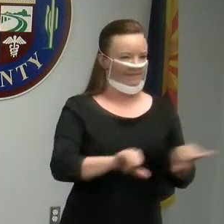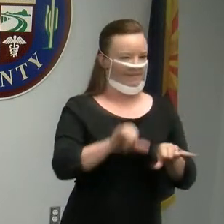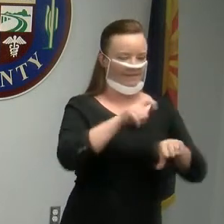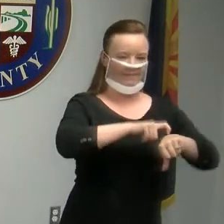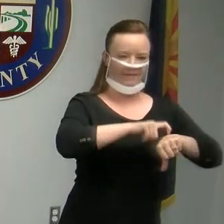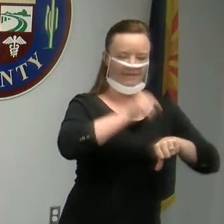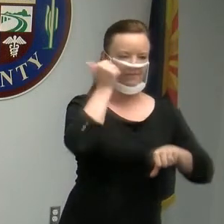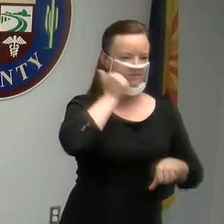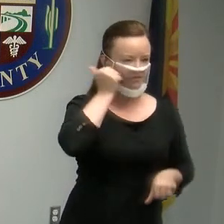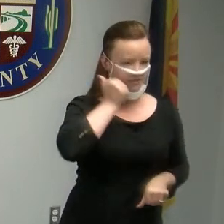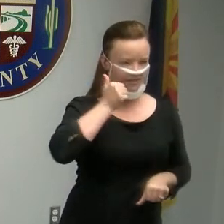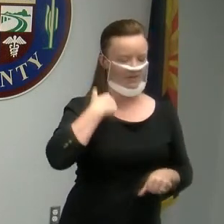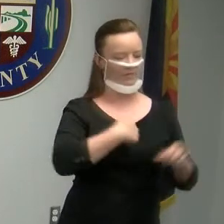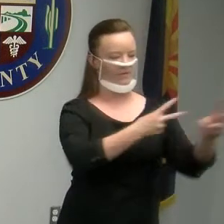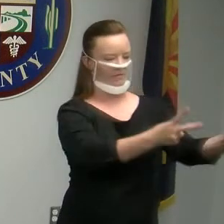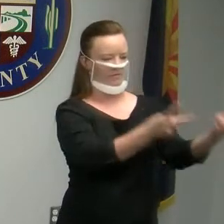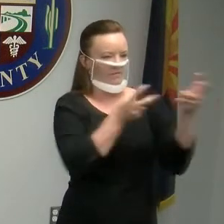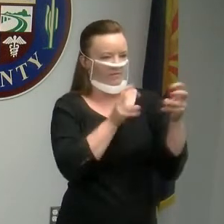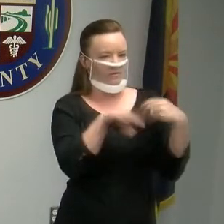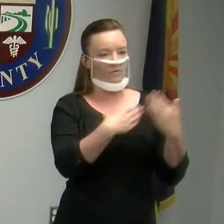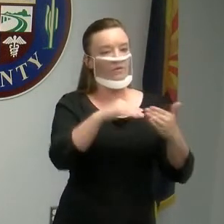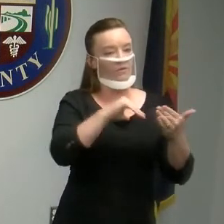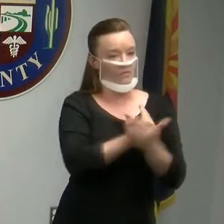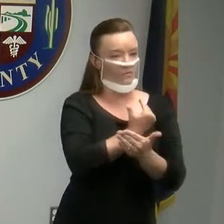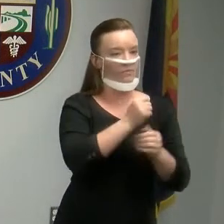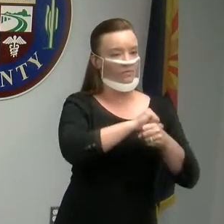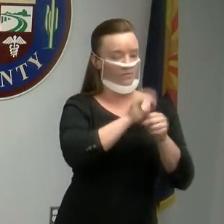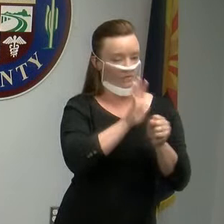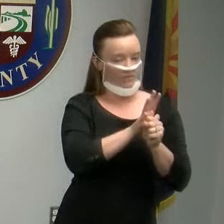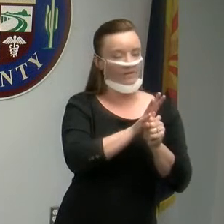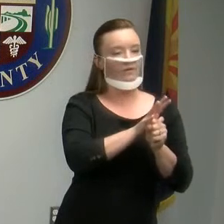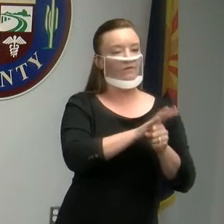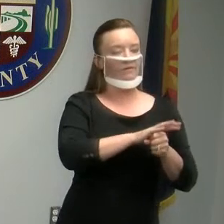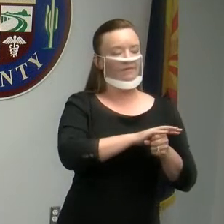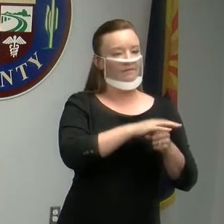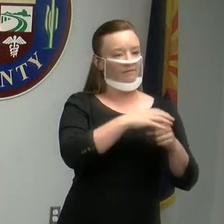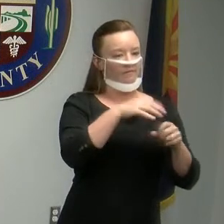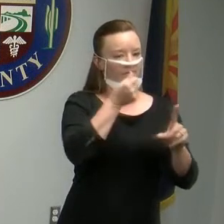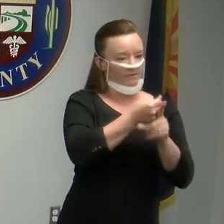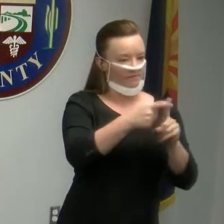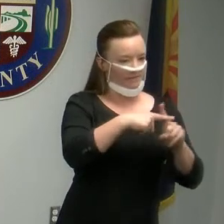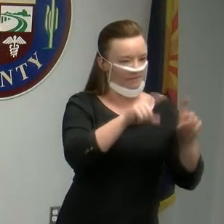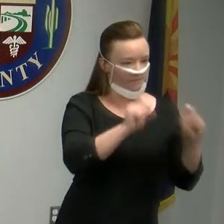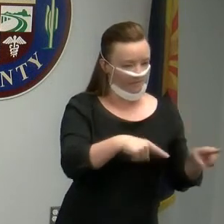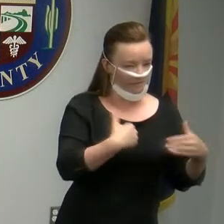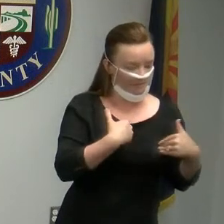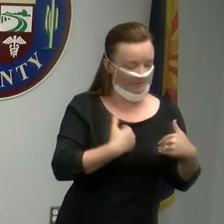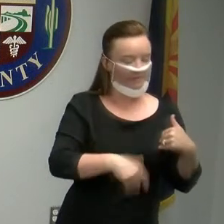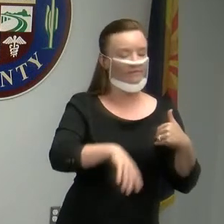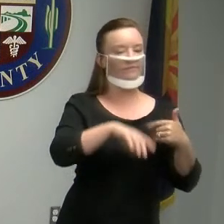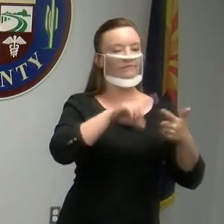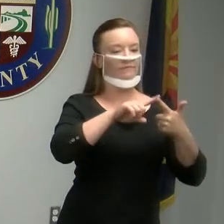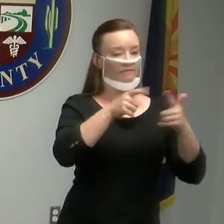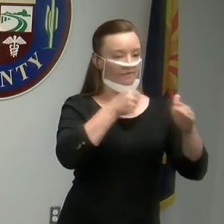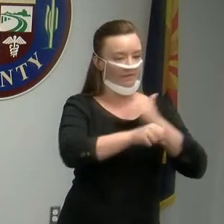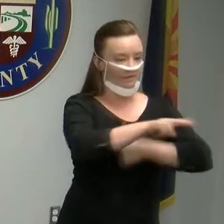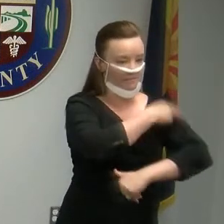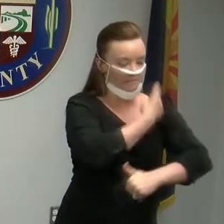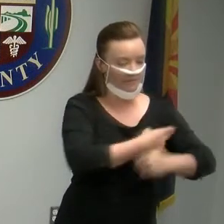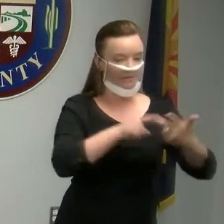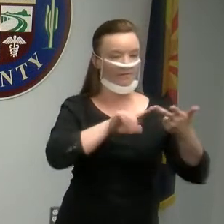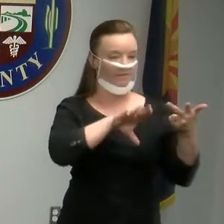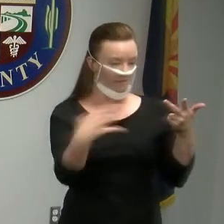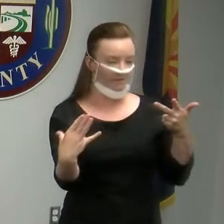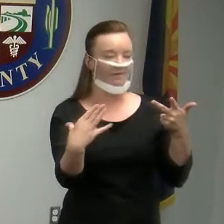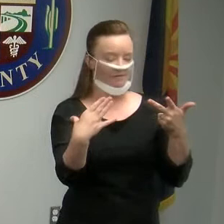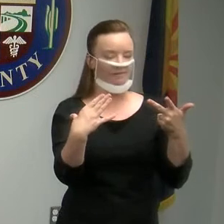new COVID-19 cases, hospitalizations, and deaths. Sometimes you'll notice that the data at the county level